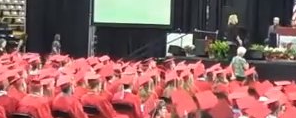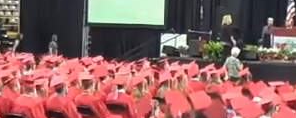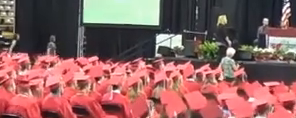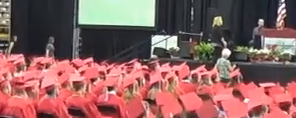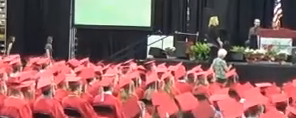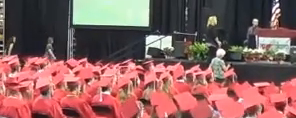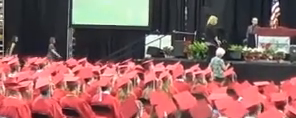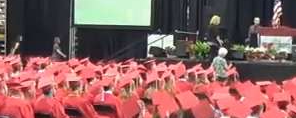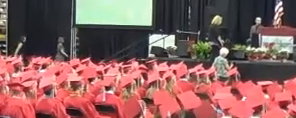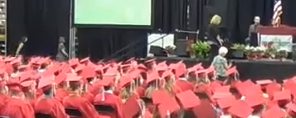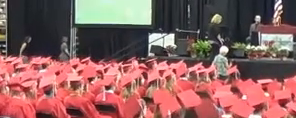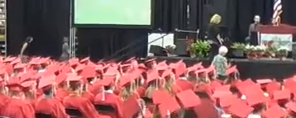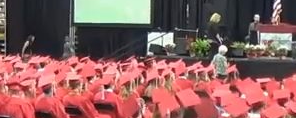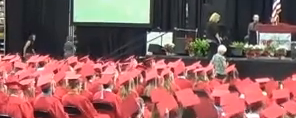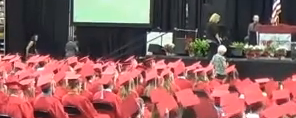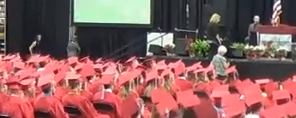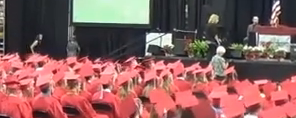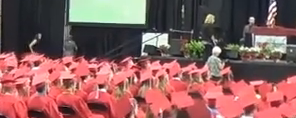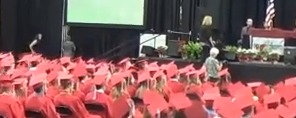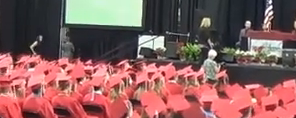Congratulations, graduates. Here we go.